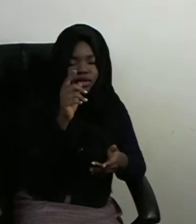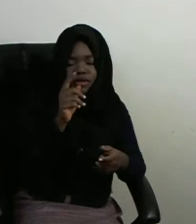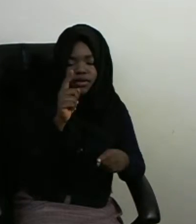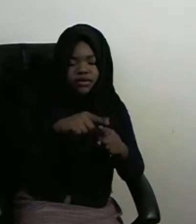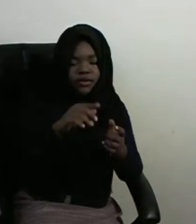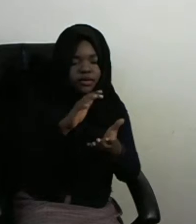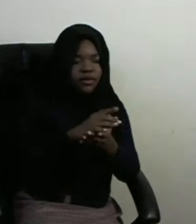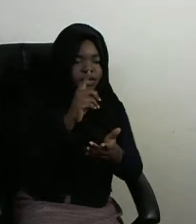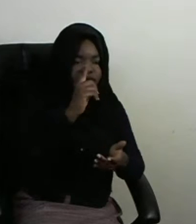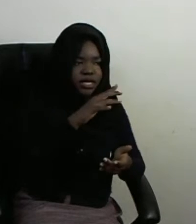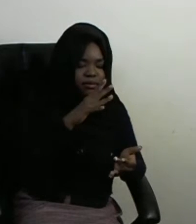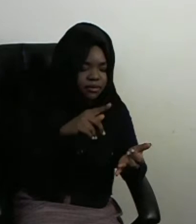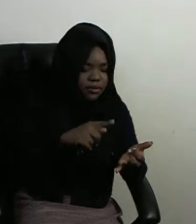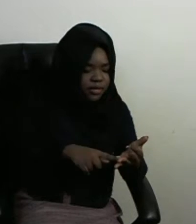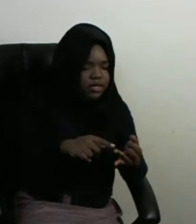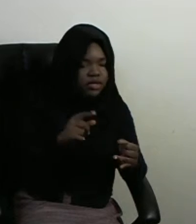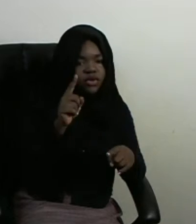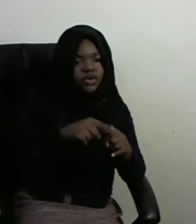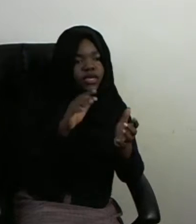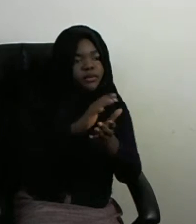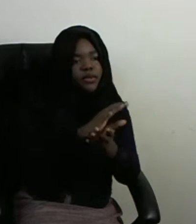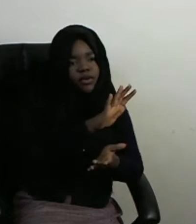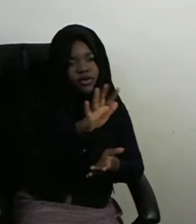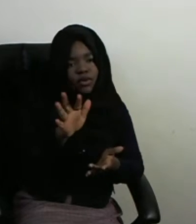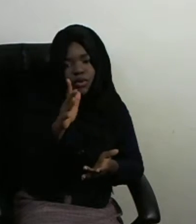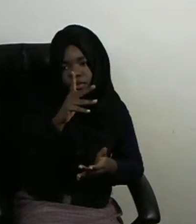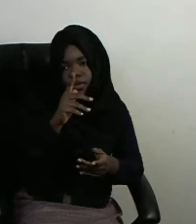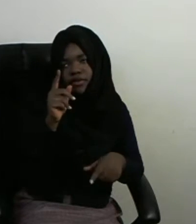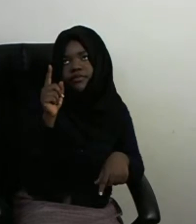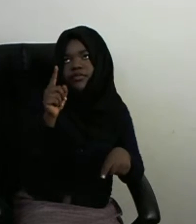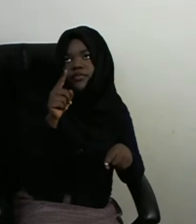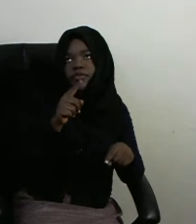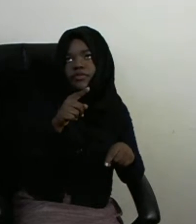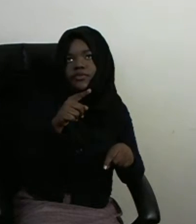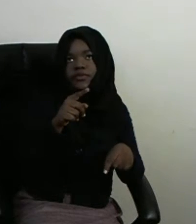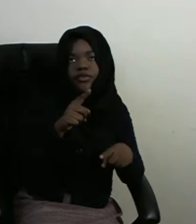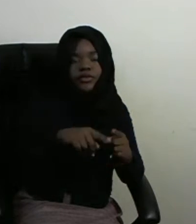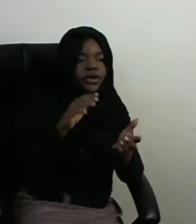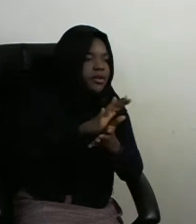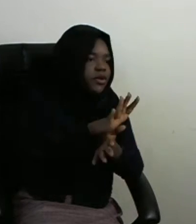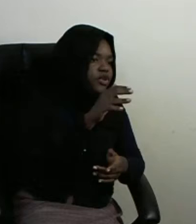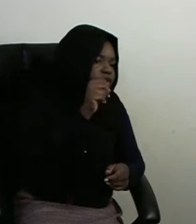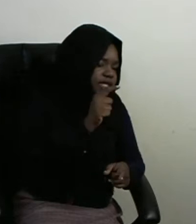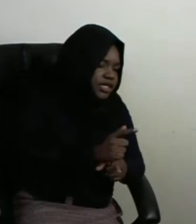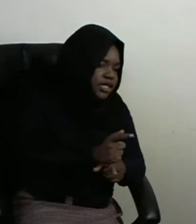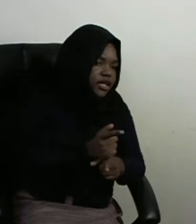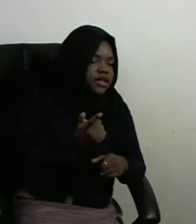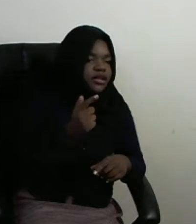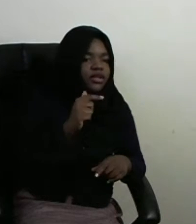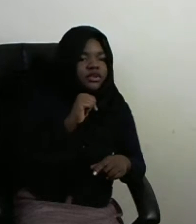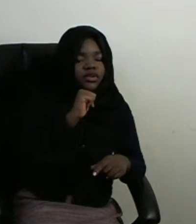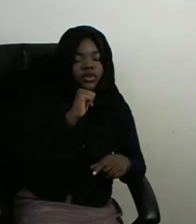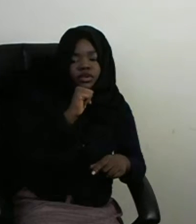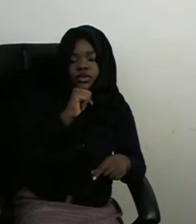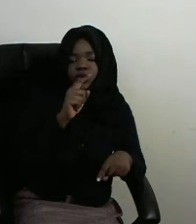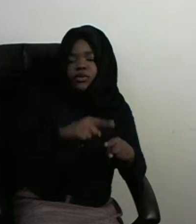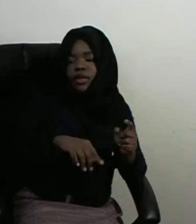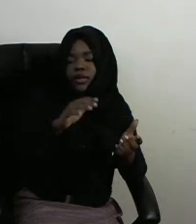don't marry your mother, you don't marry your sister, you don't marry